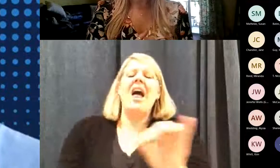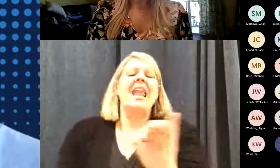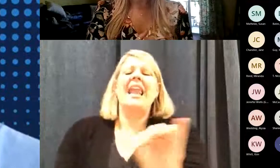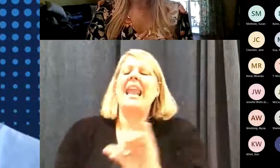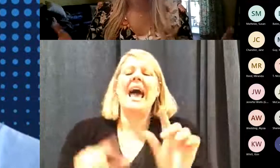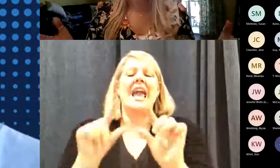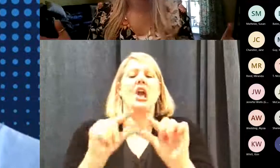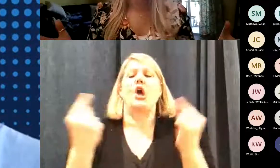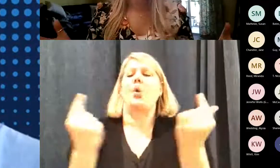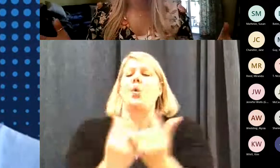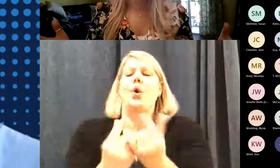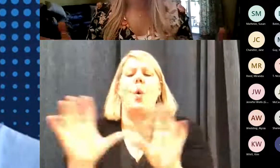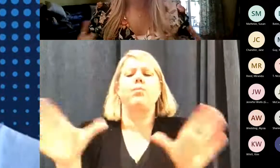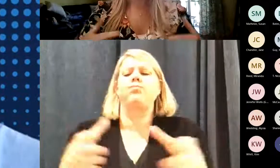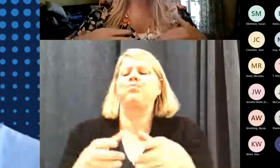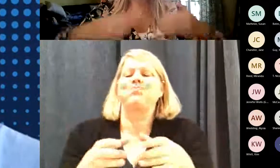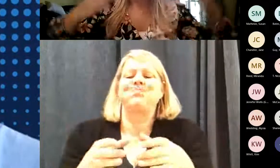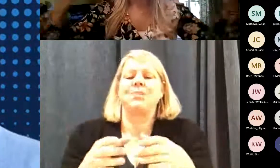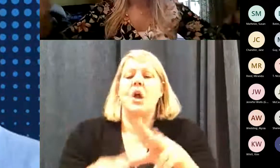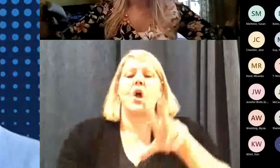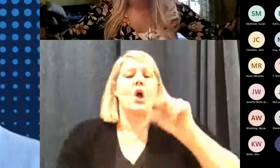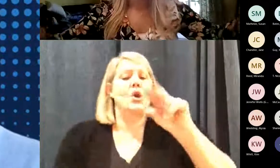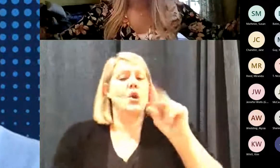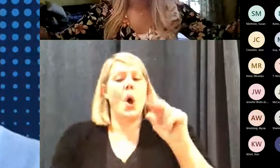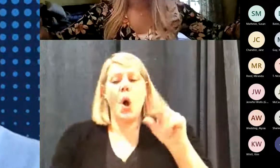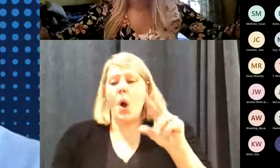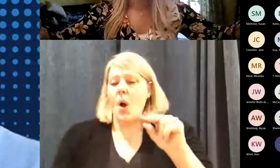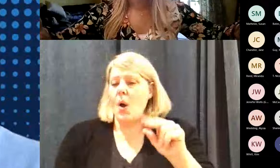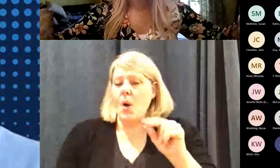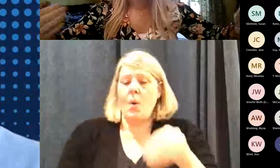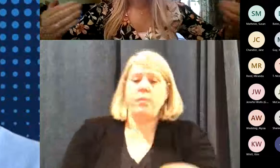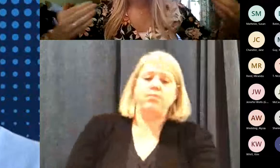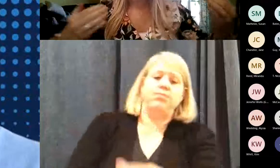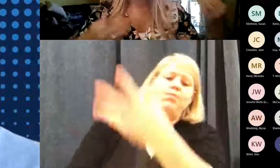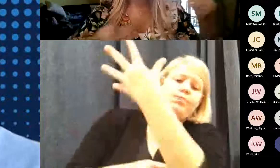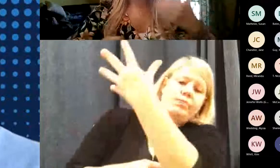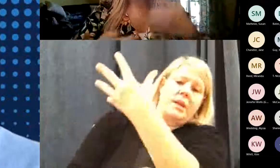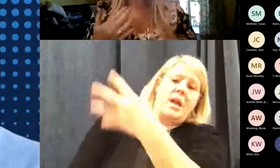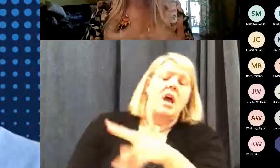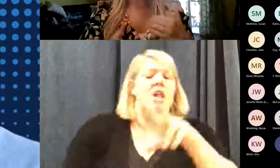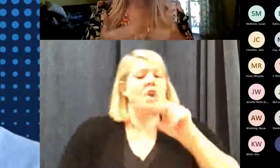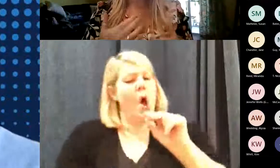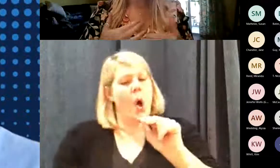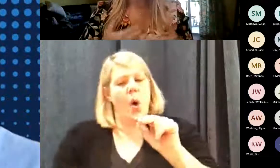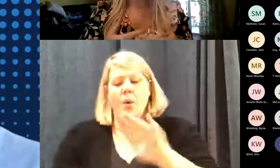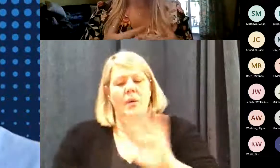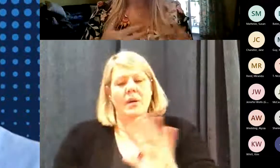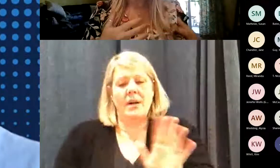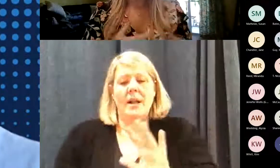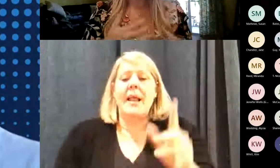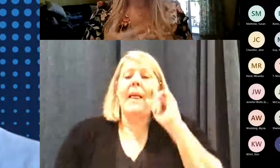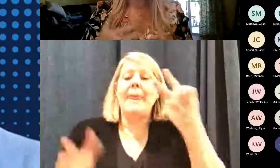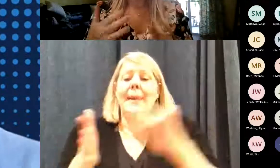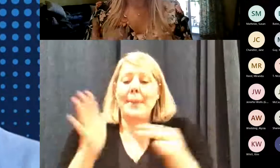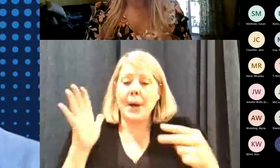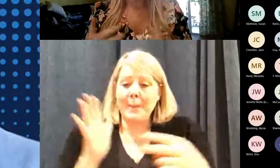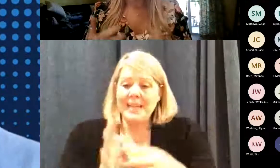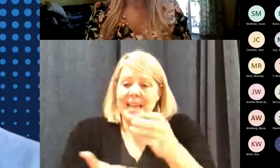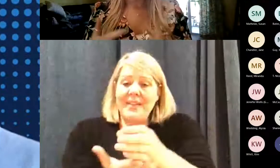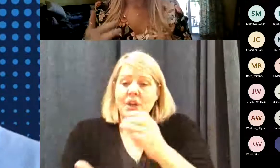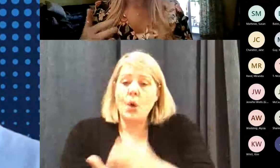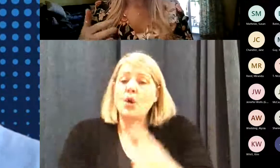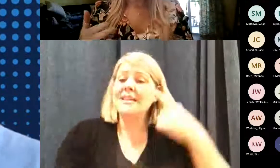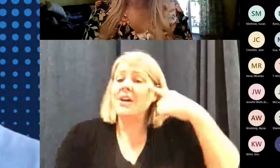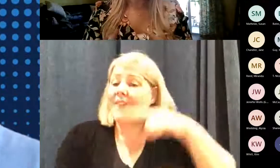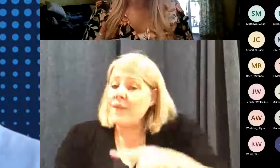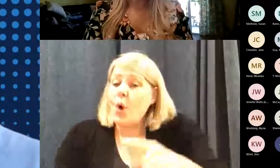to pull a big group of staff into a room and project it up onto a smart board. The purpose of the courses is for individuals to